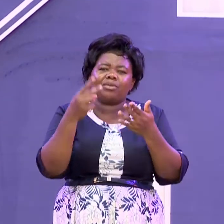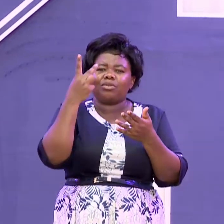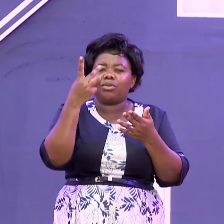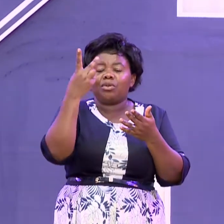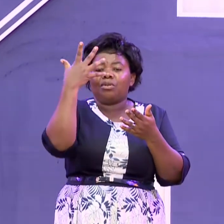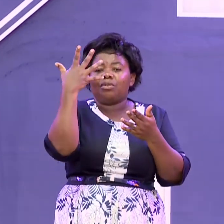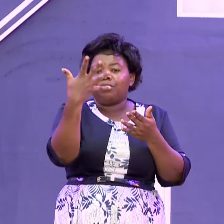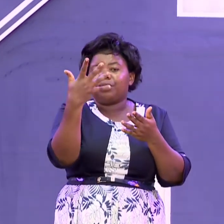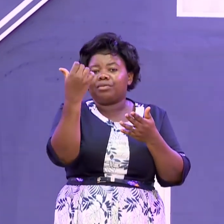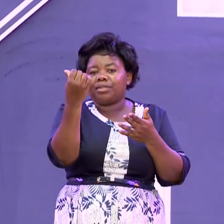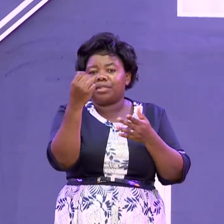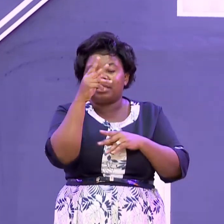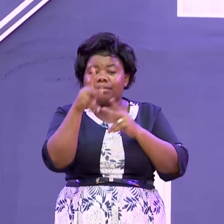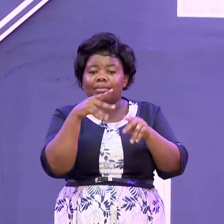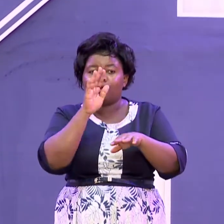256